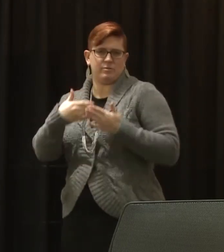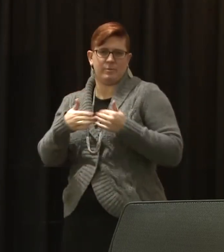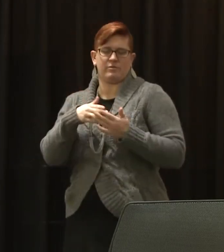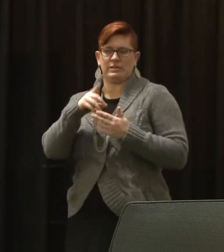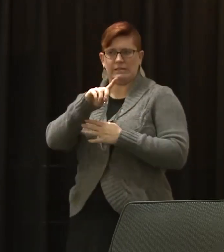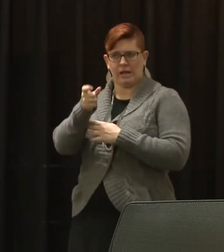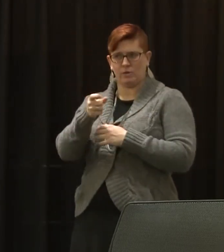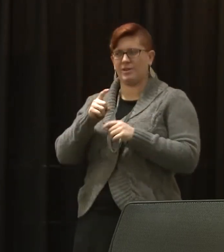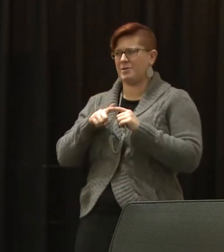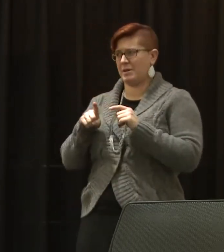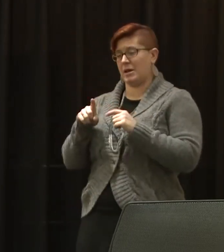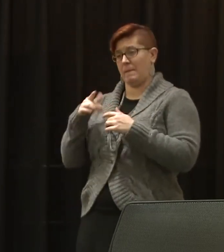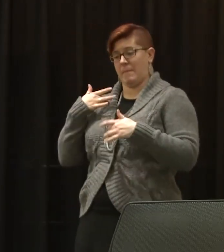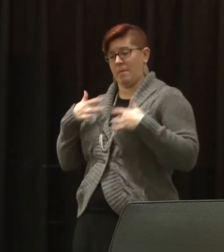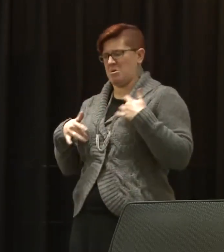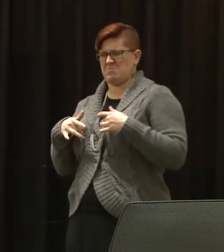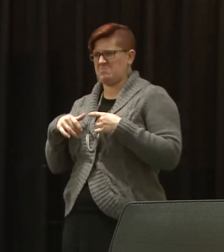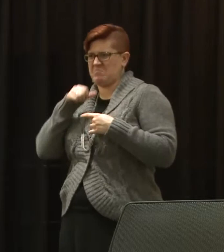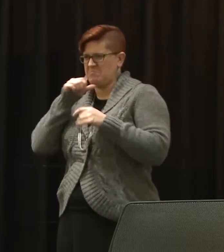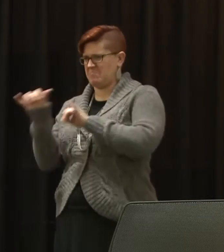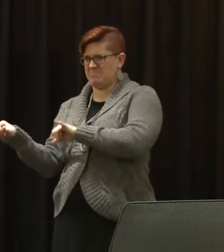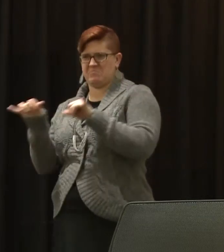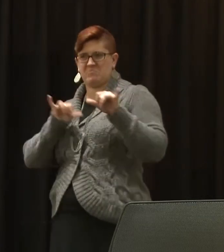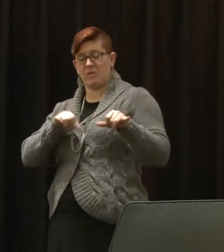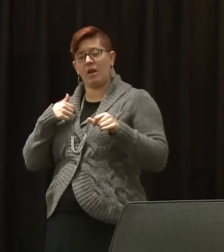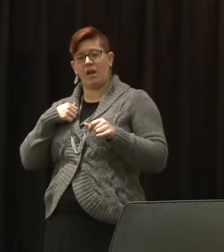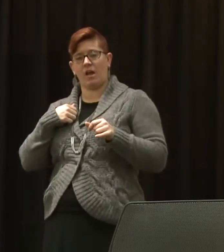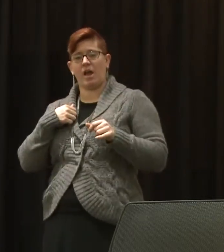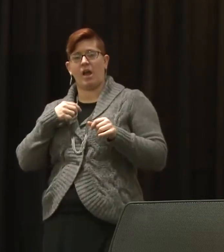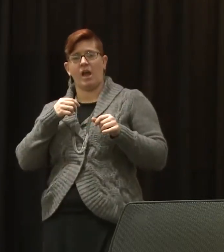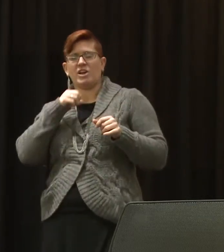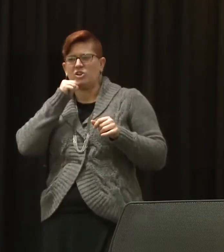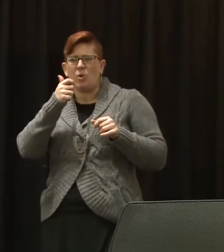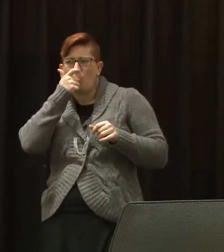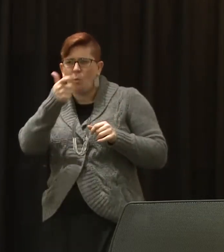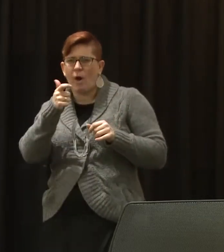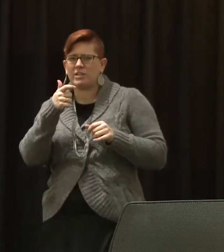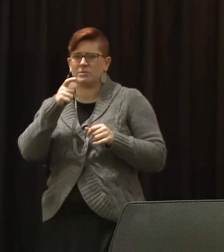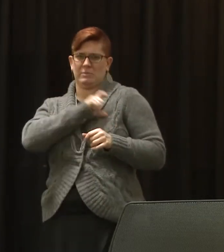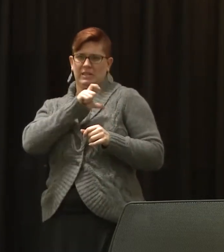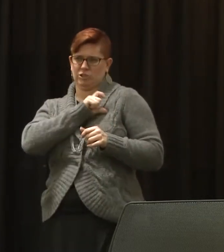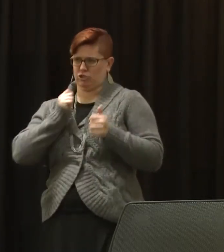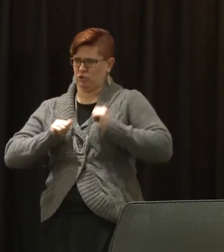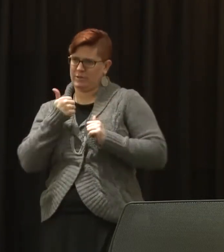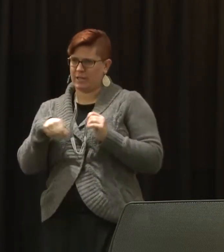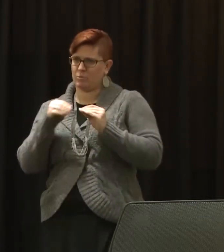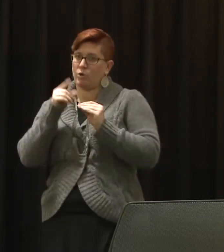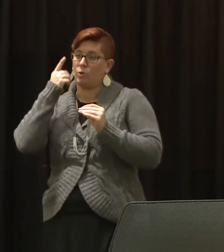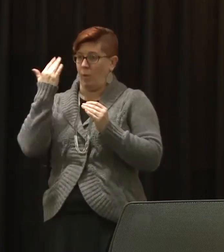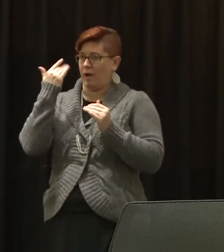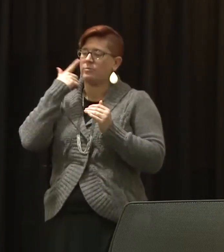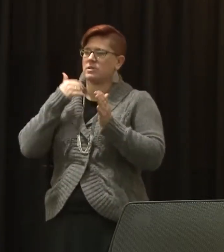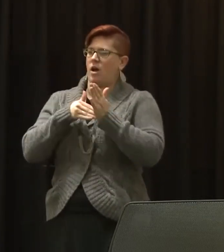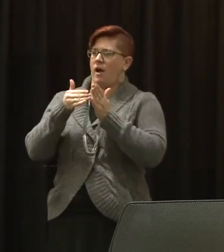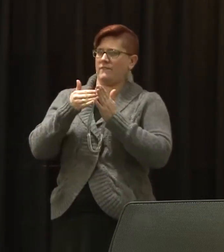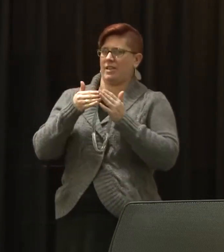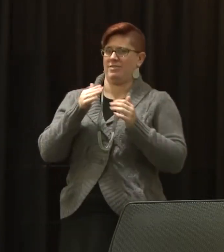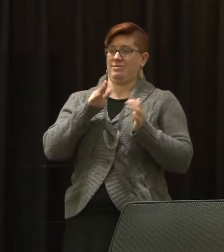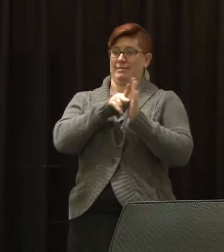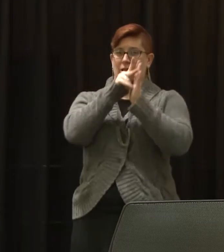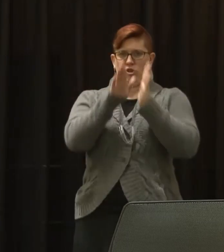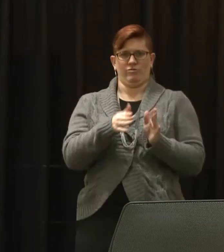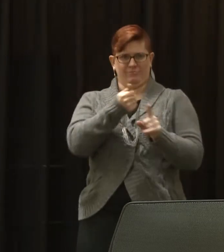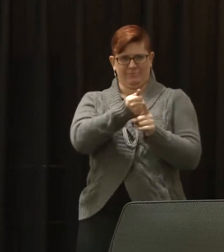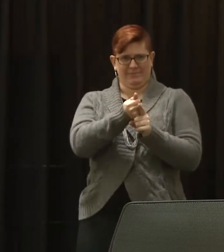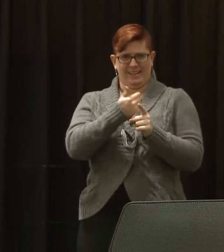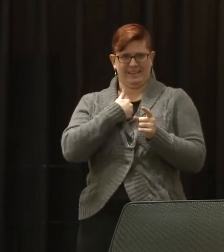bipolar disorder. I no longer watch police procedural TV shows because all too often the serial killer shares my disorder. I've